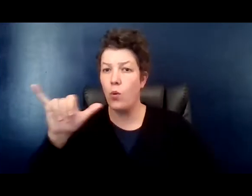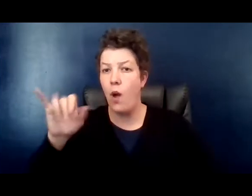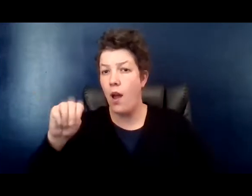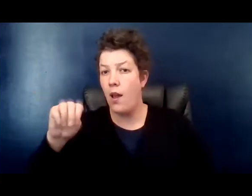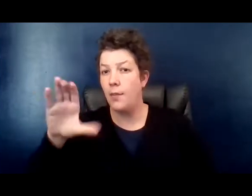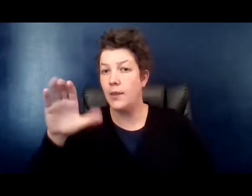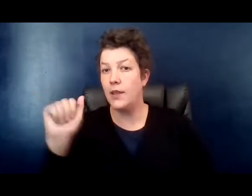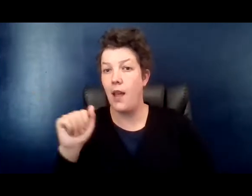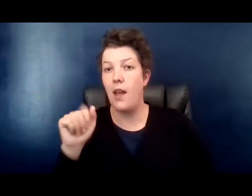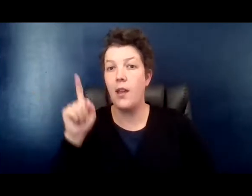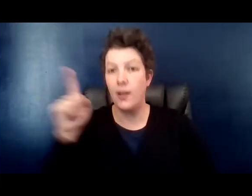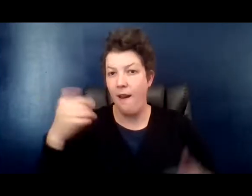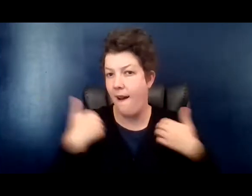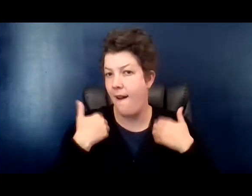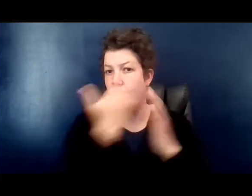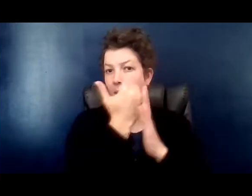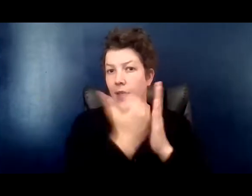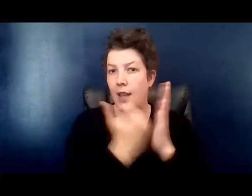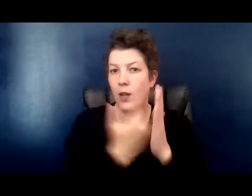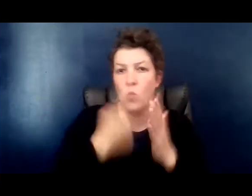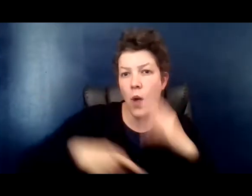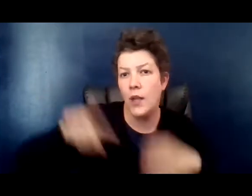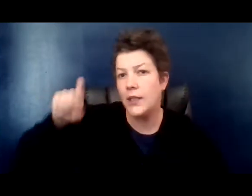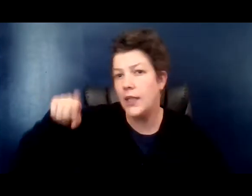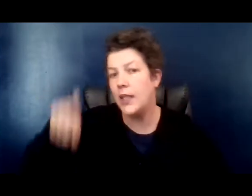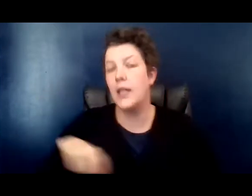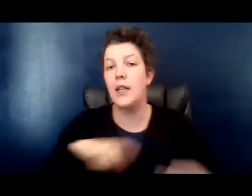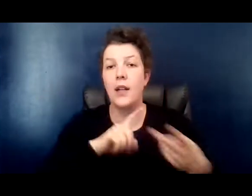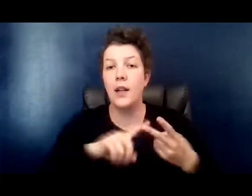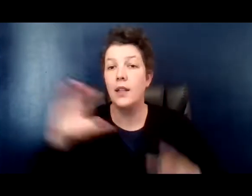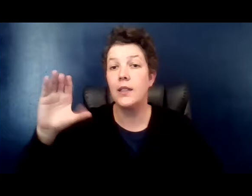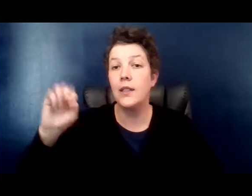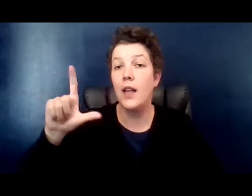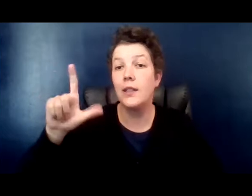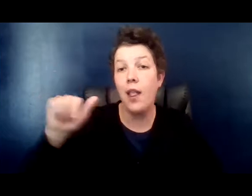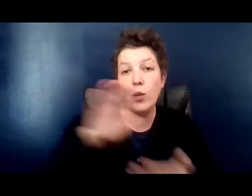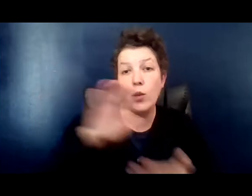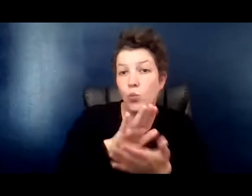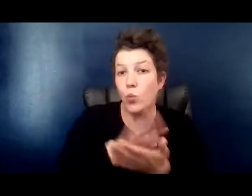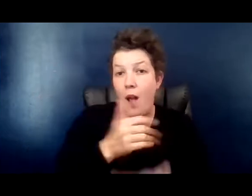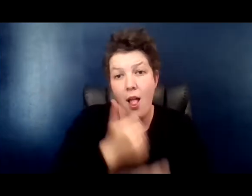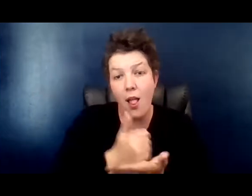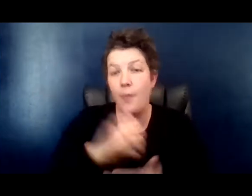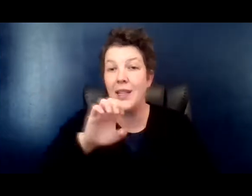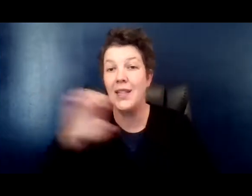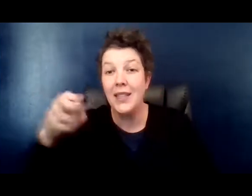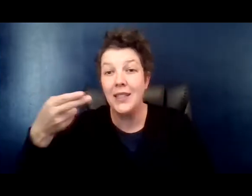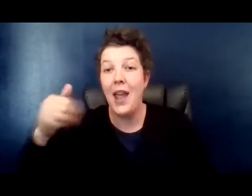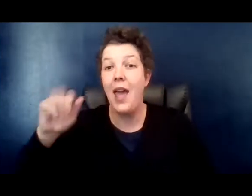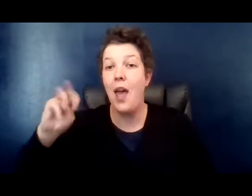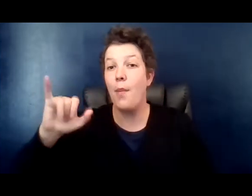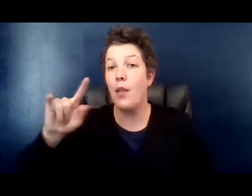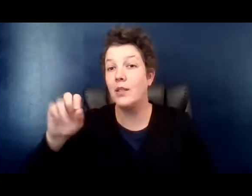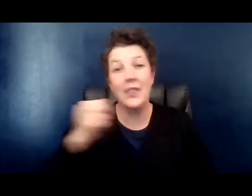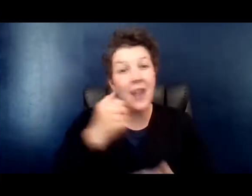still up and running, the CSLA school, East Hamilton School. But again, our community and the